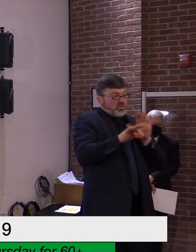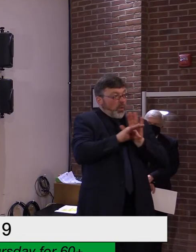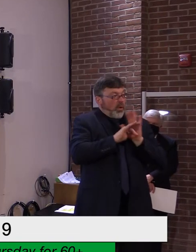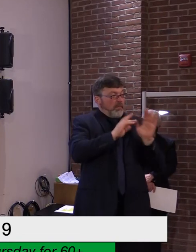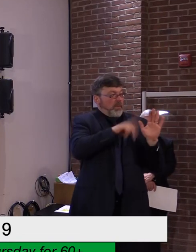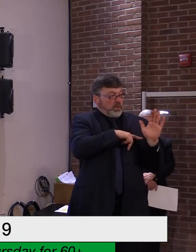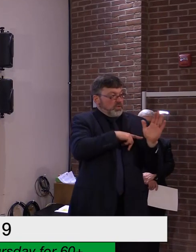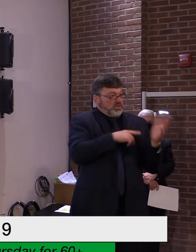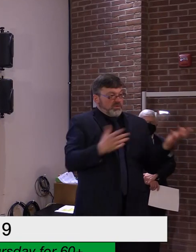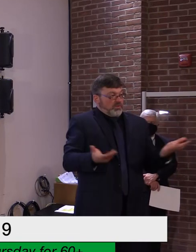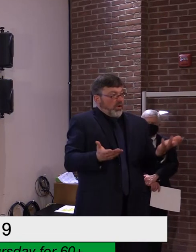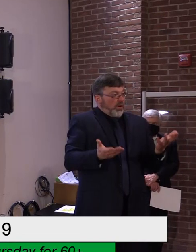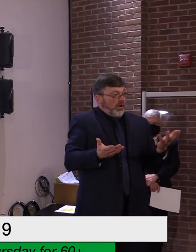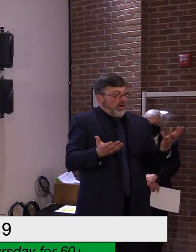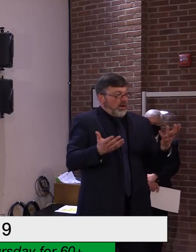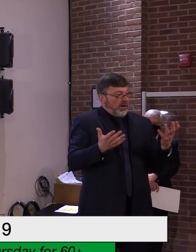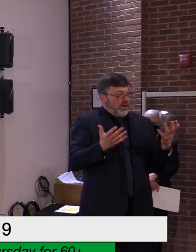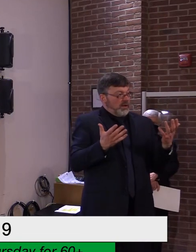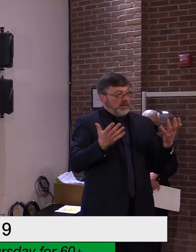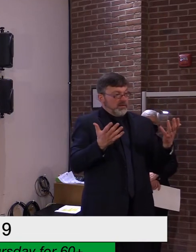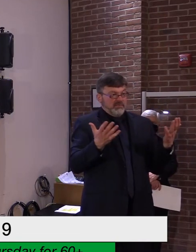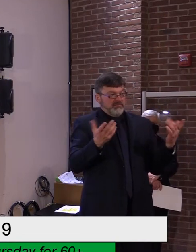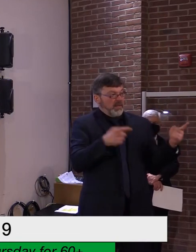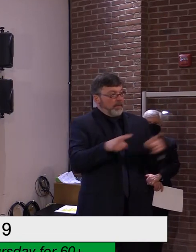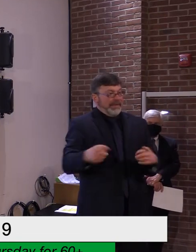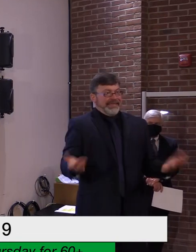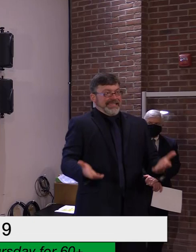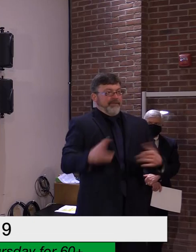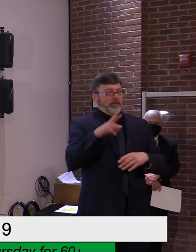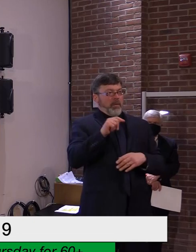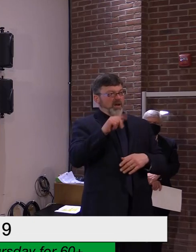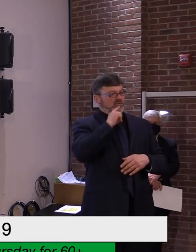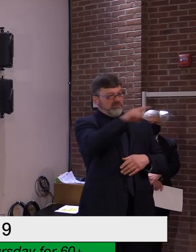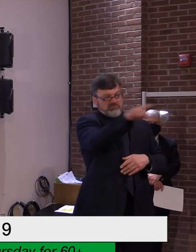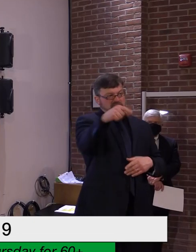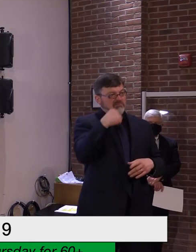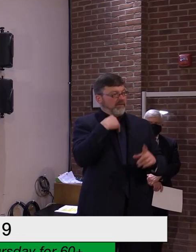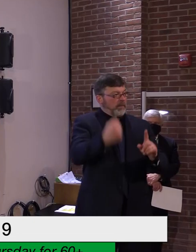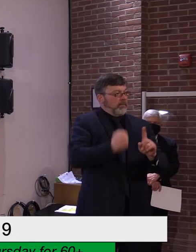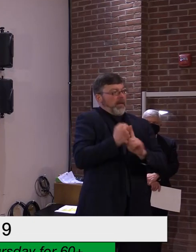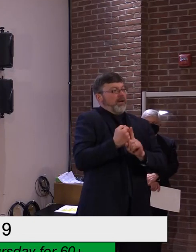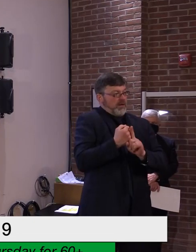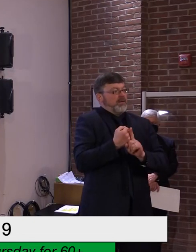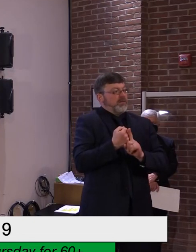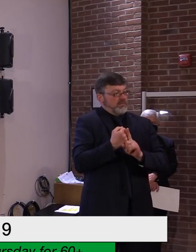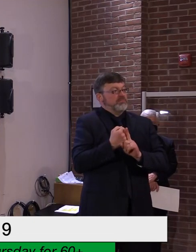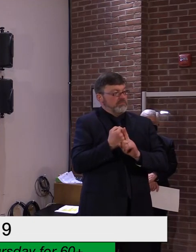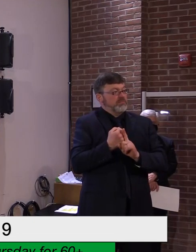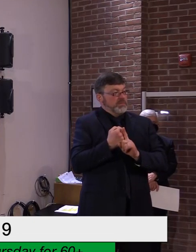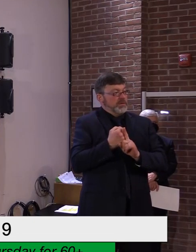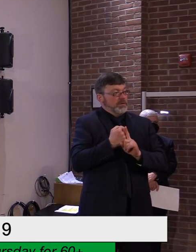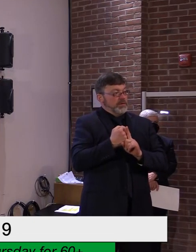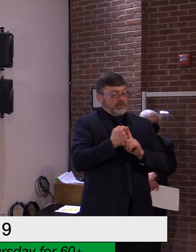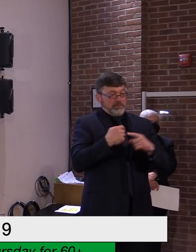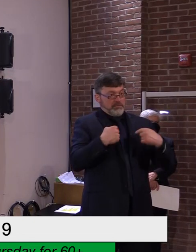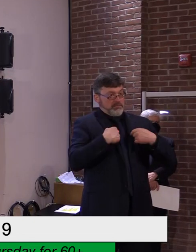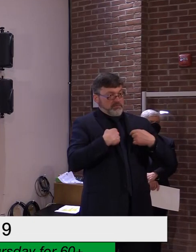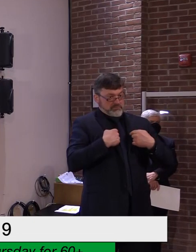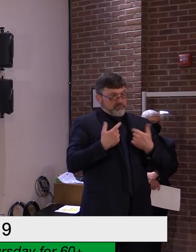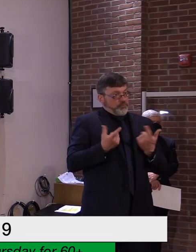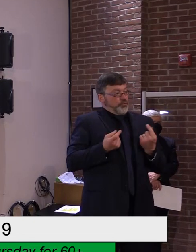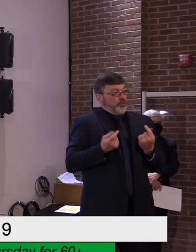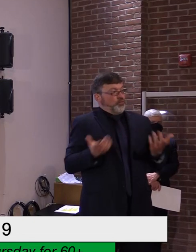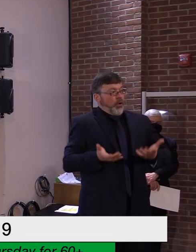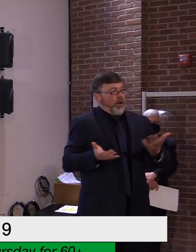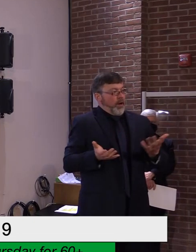and all the more true here. But what's unique now is that personal decision, that personal behavior is about stepping up and getting the vaccine when it's your